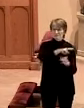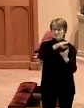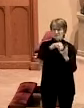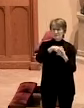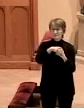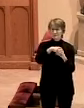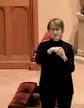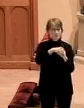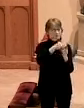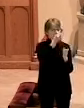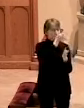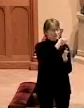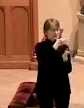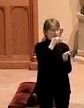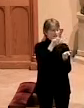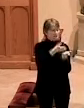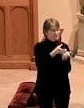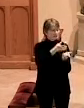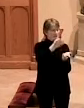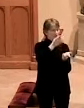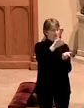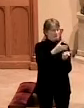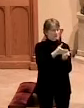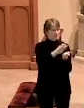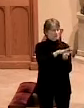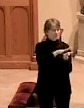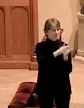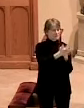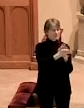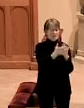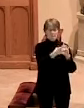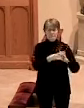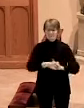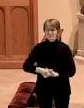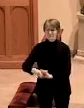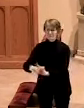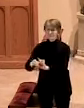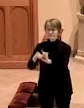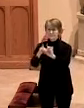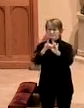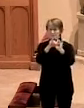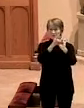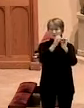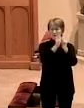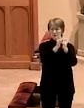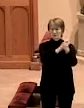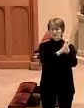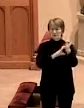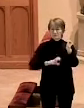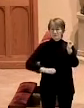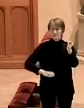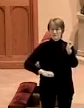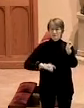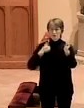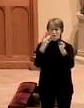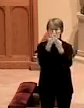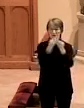one chalice, they may be gathered into one body in Christ, who heals every